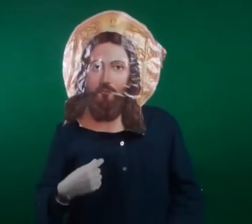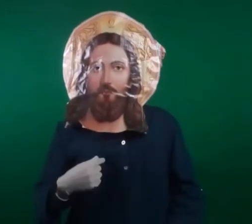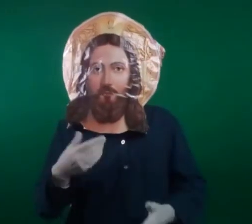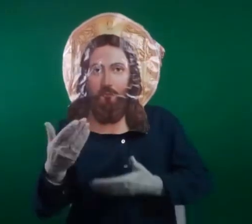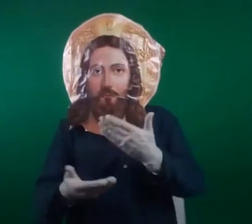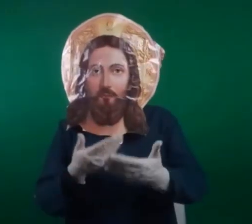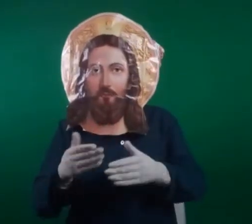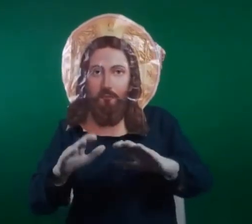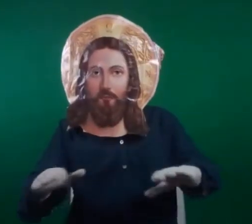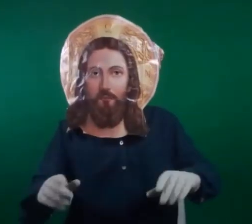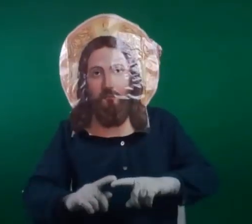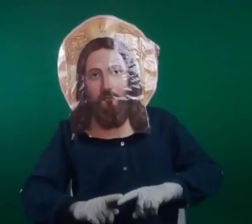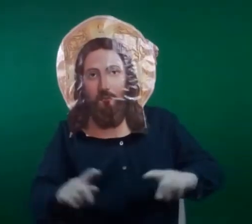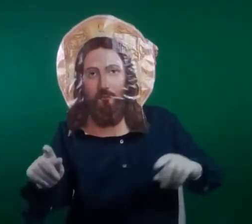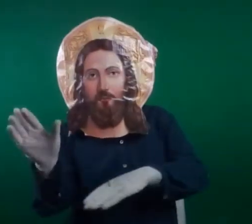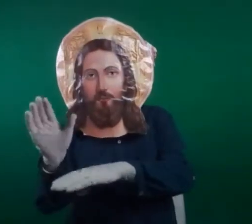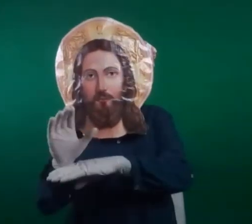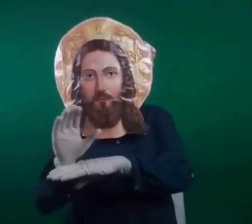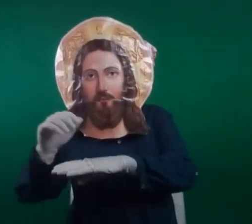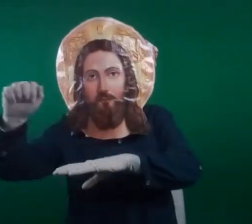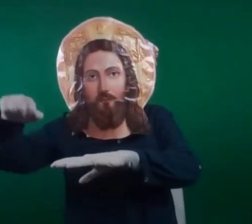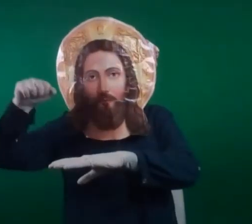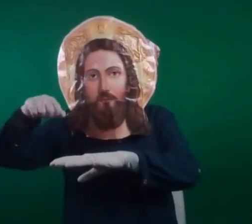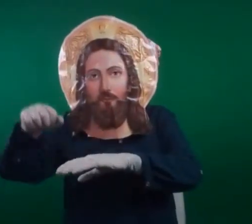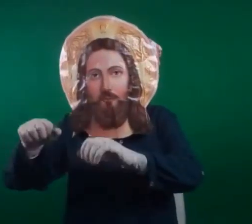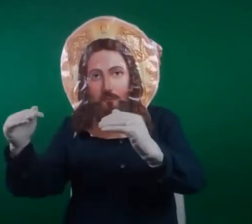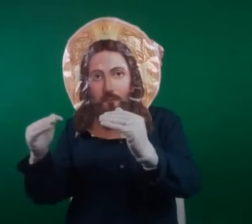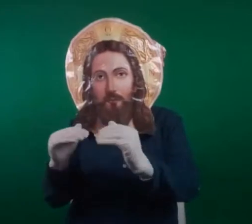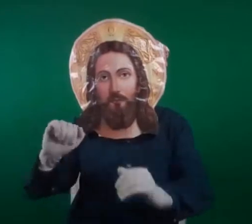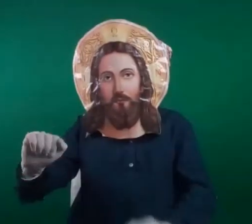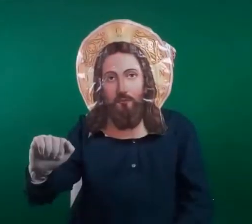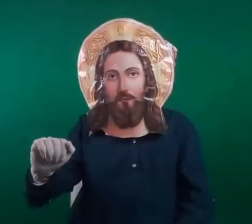I shall explain this to children in a separate video, which is appropriate to their age.